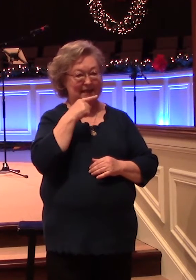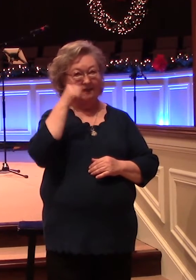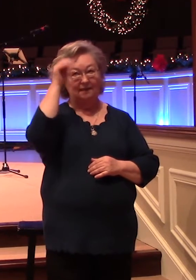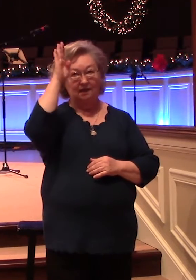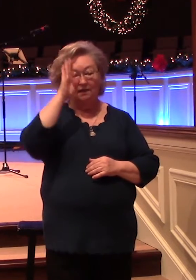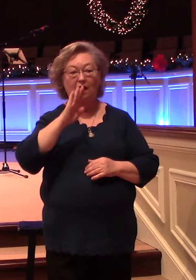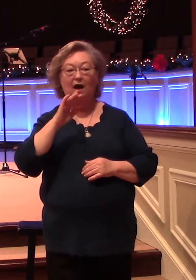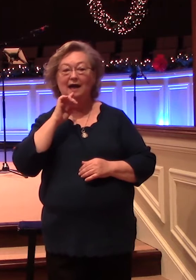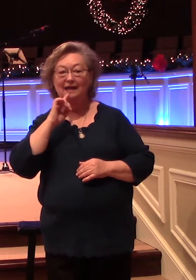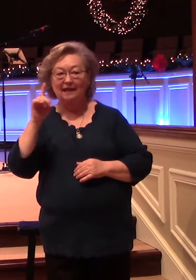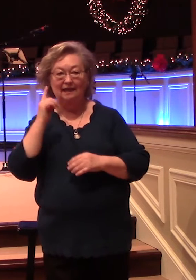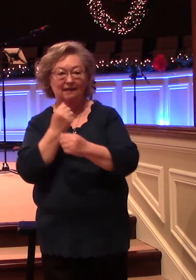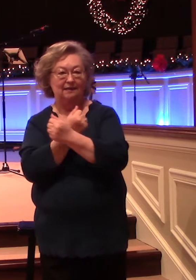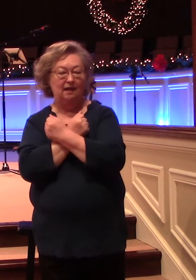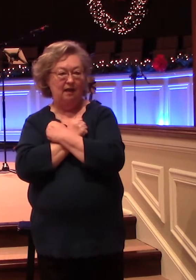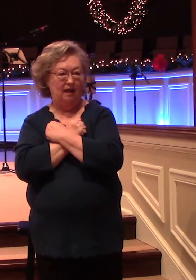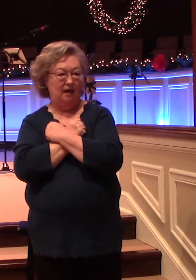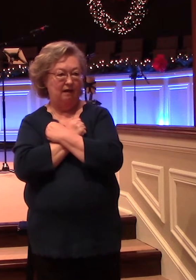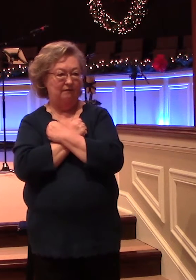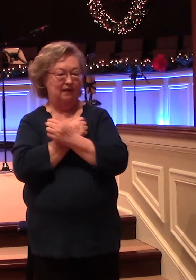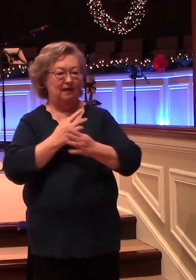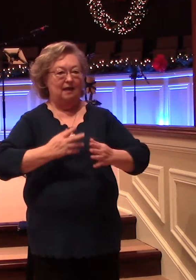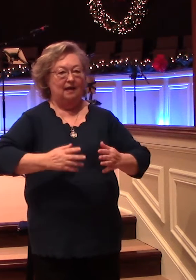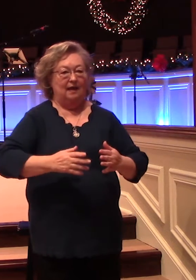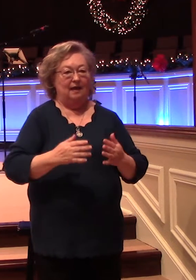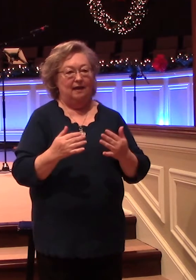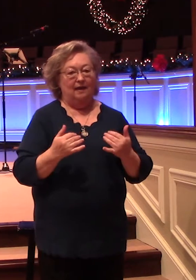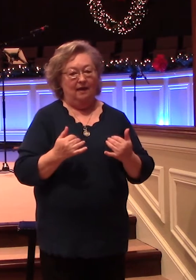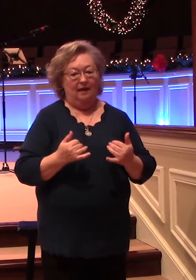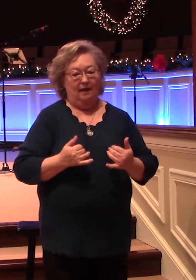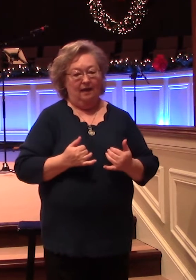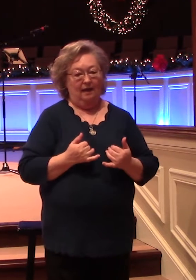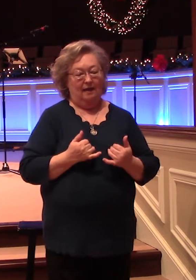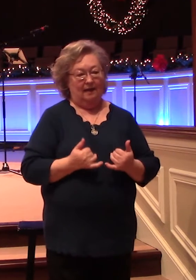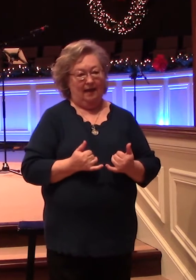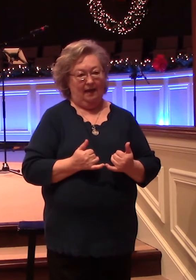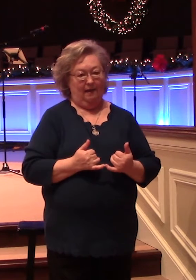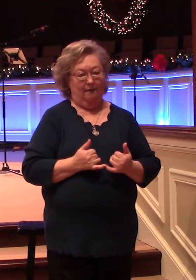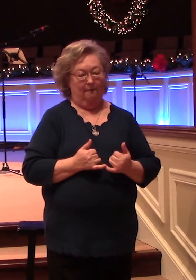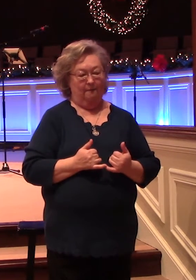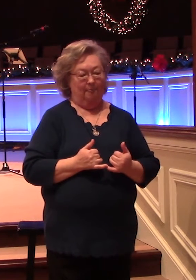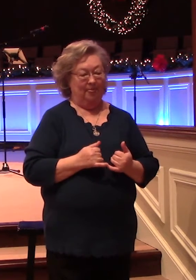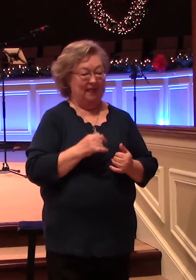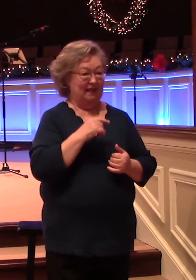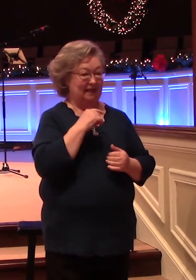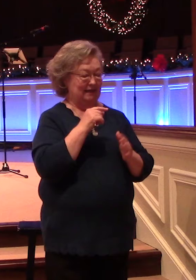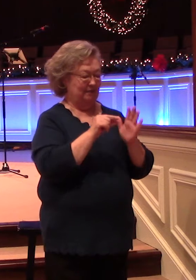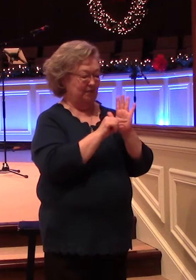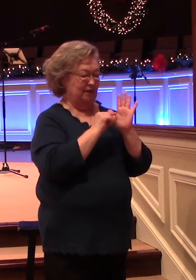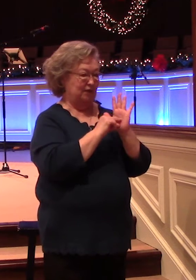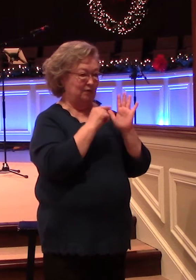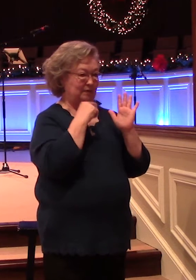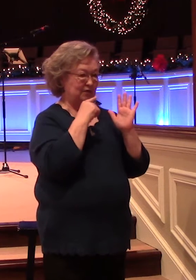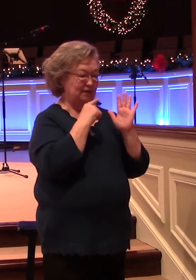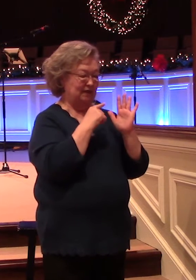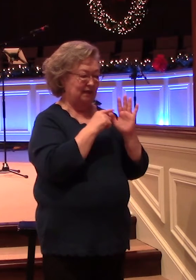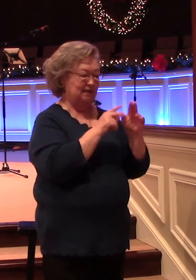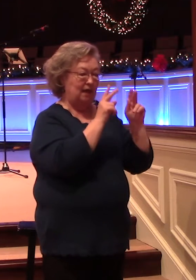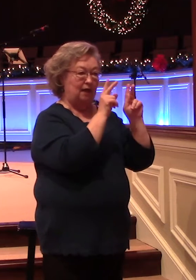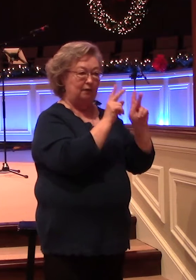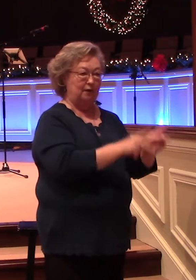And then here's the hard-hitting word. The one who does not love, what does it say?